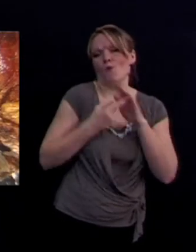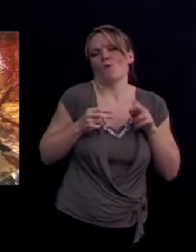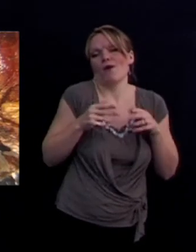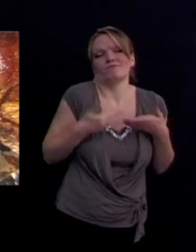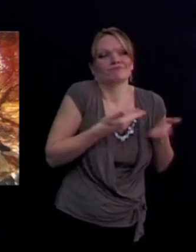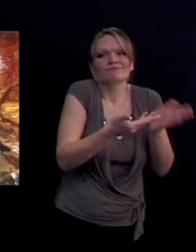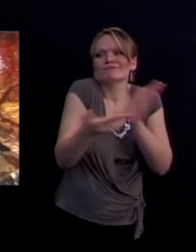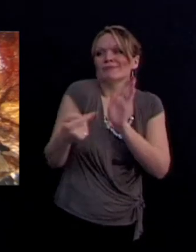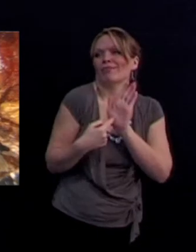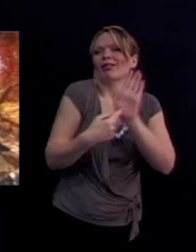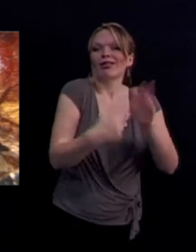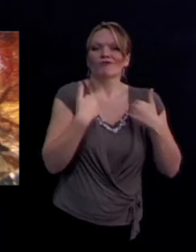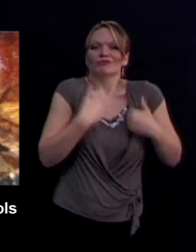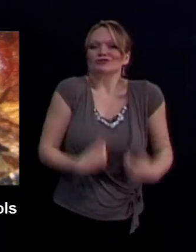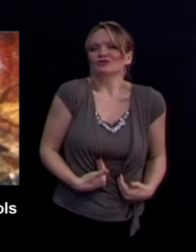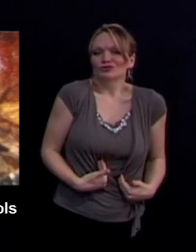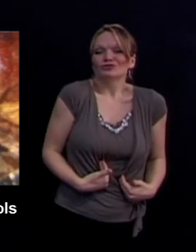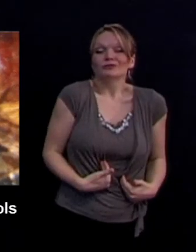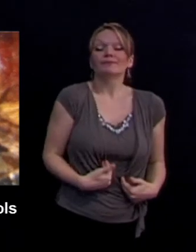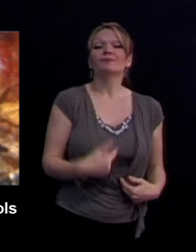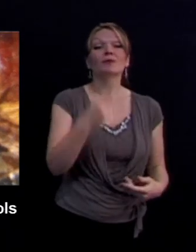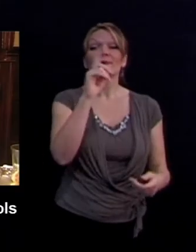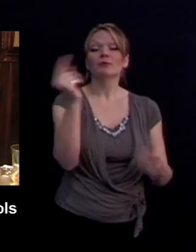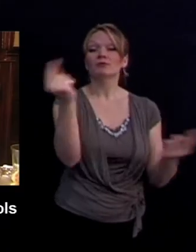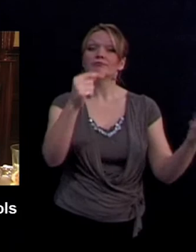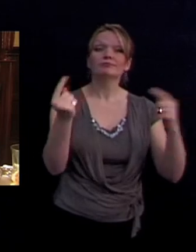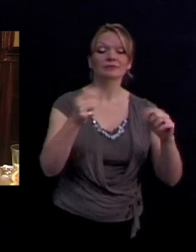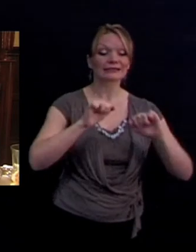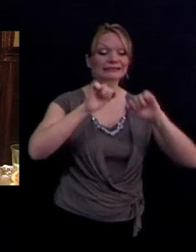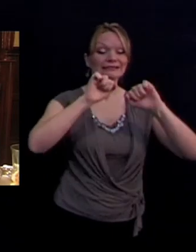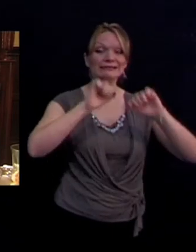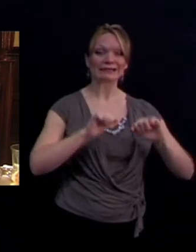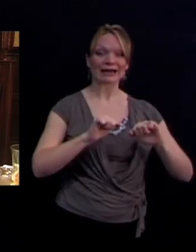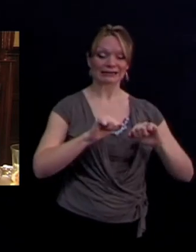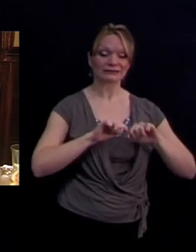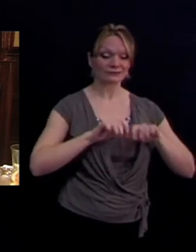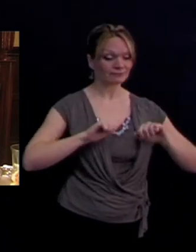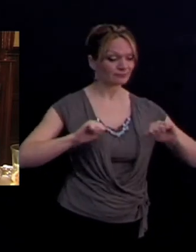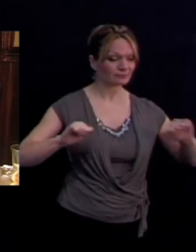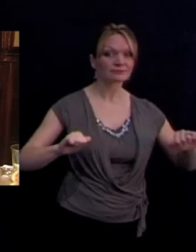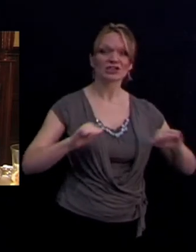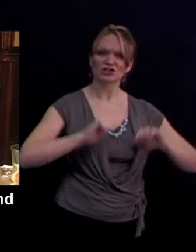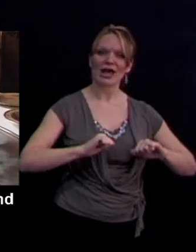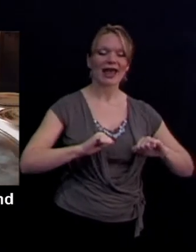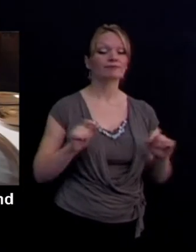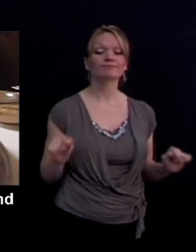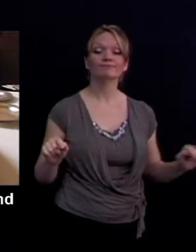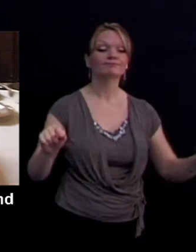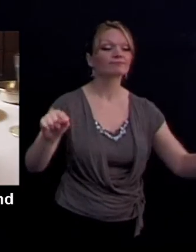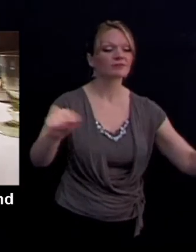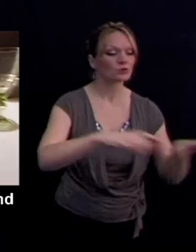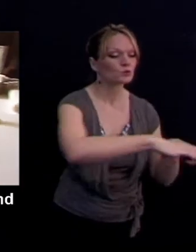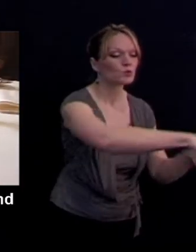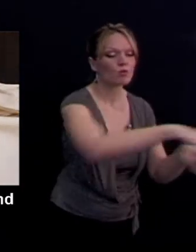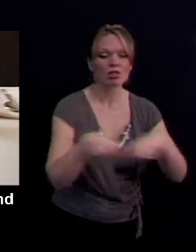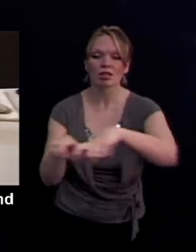guests. Most people sat on benches or stools, only the most important were seated on chairs. Guests were presented